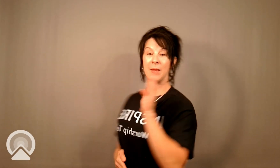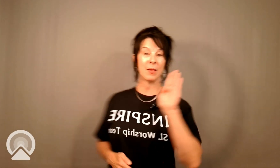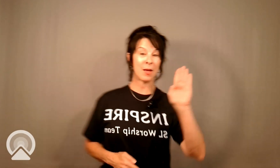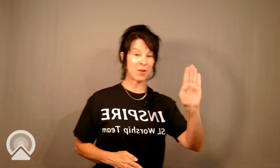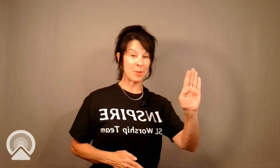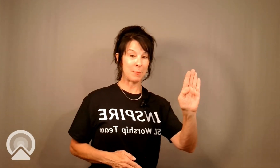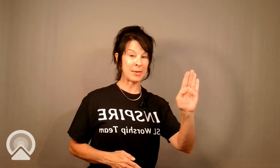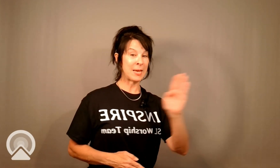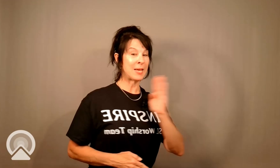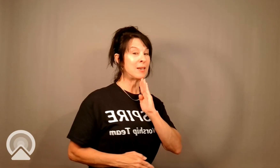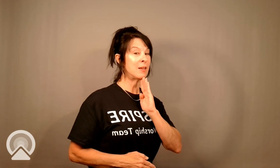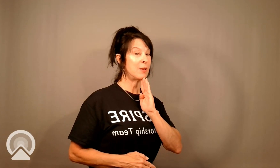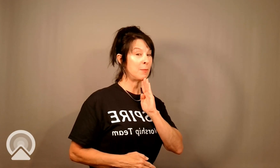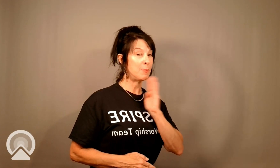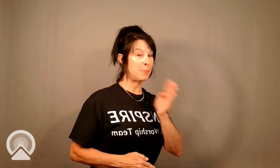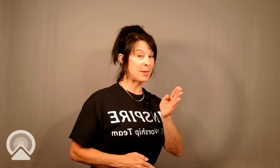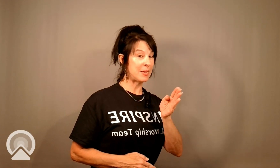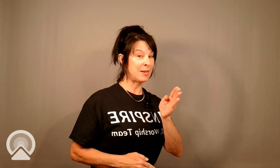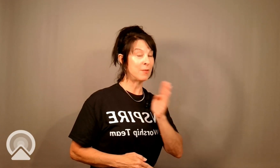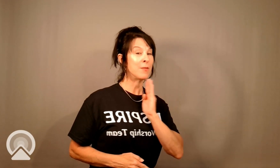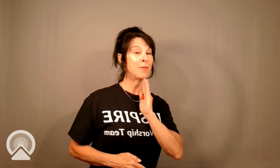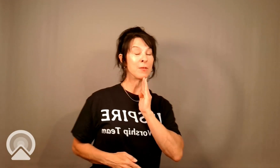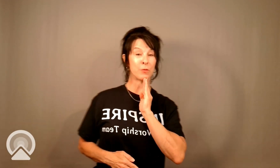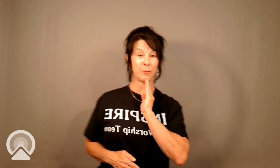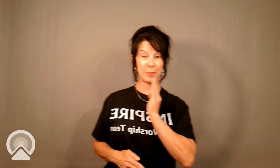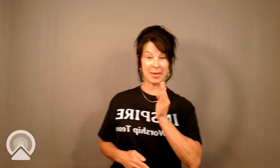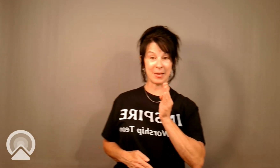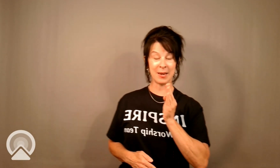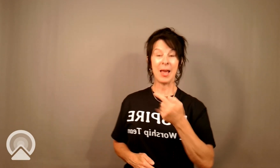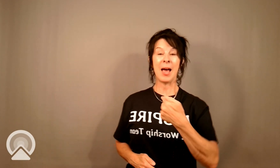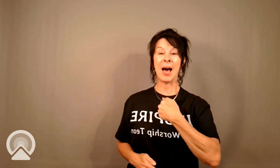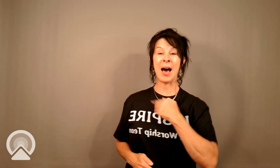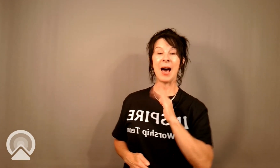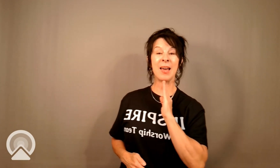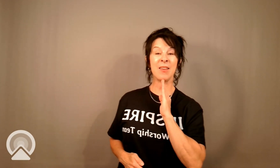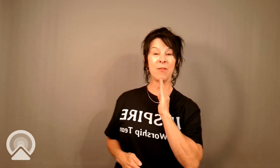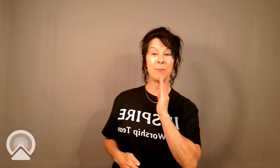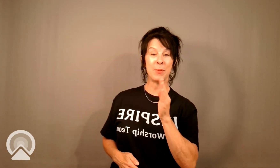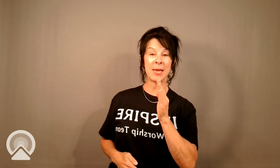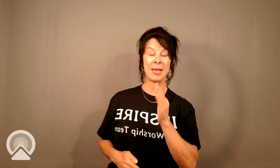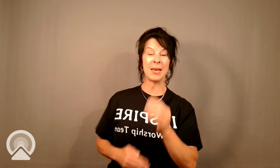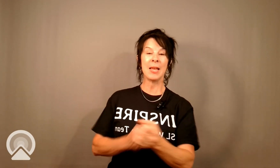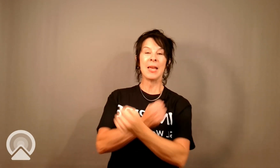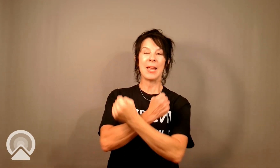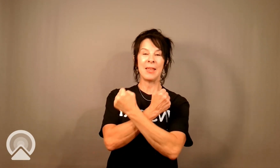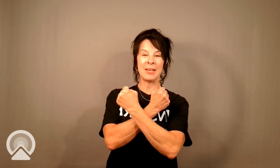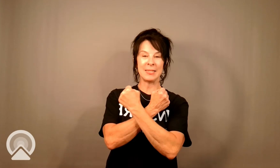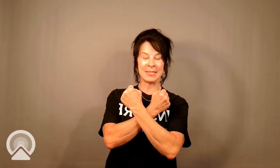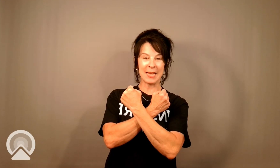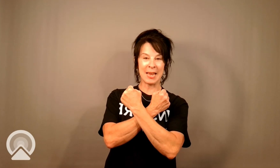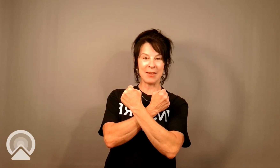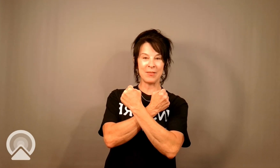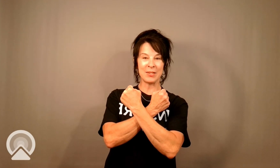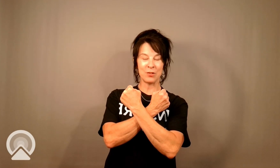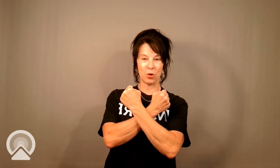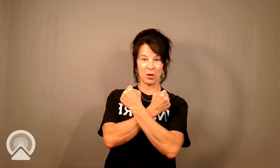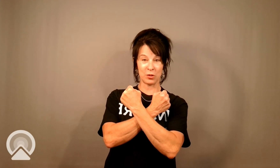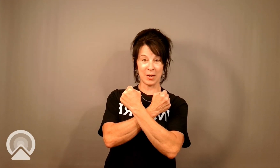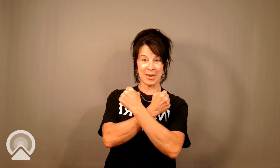I've got my be hand, be for been. I've been, and then saved, cross your